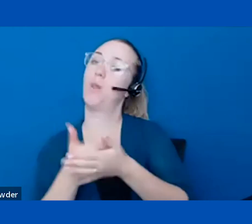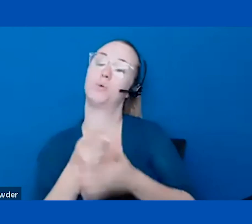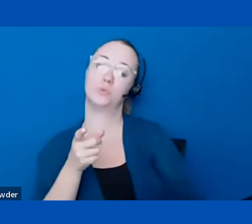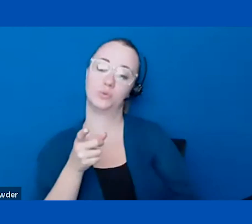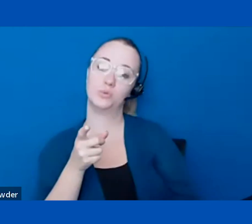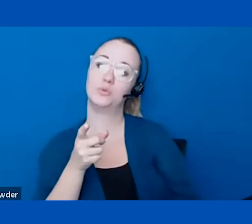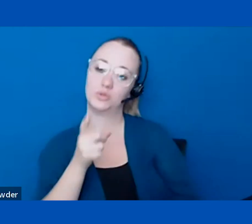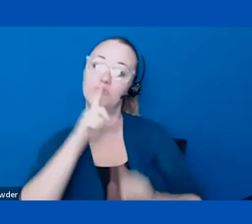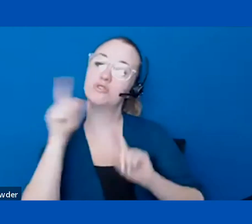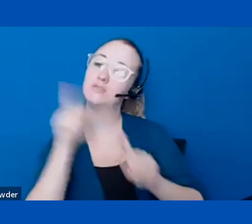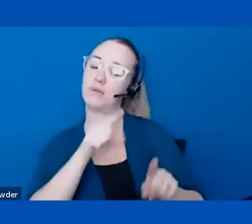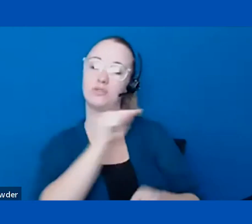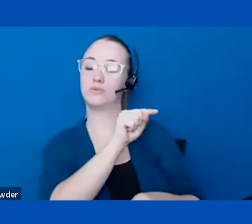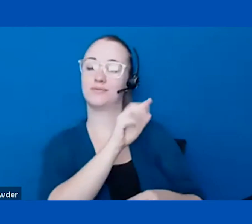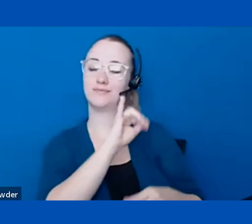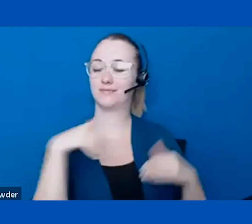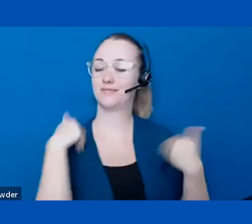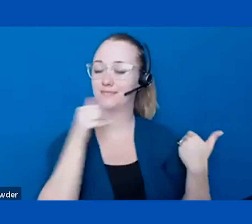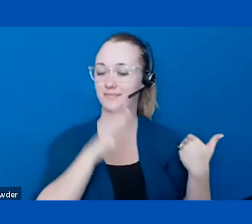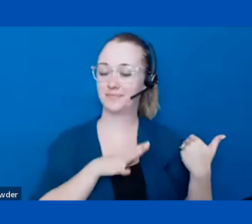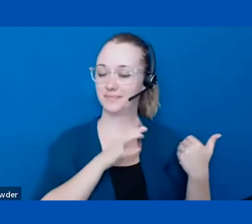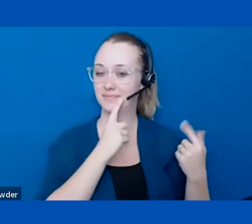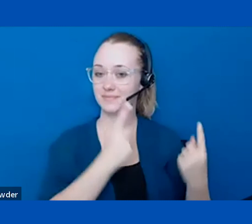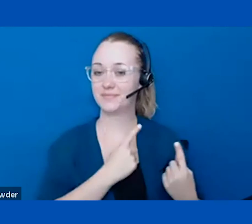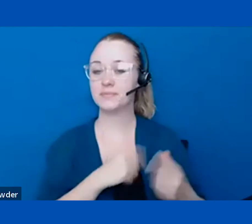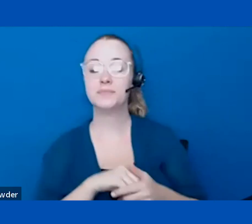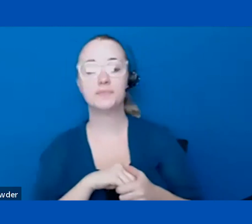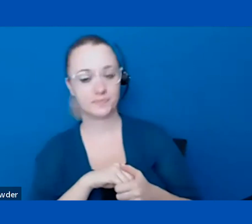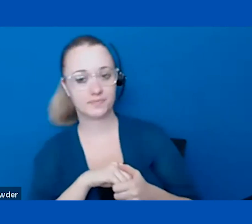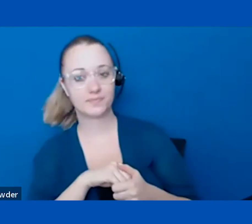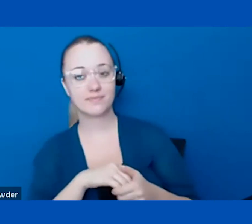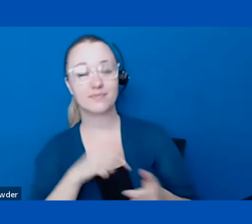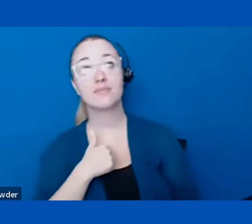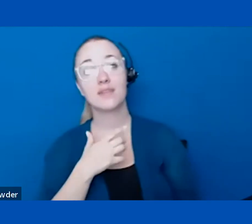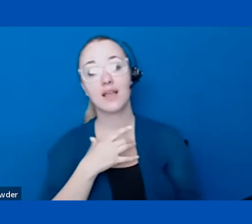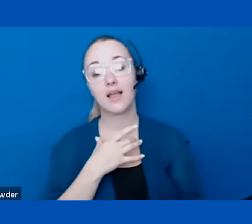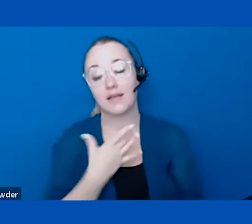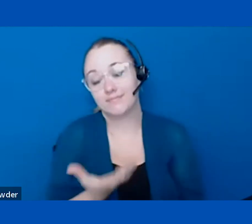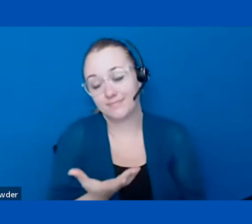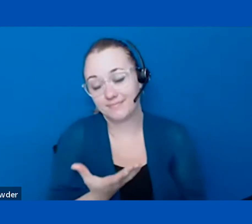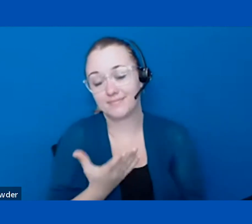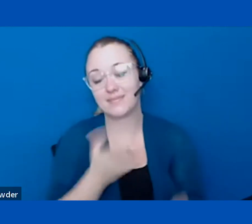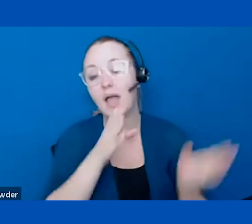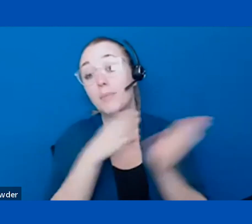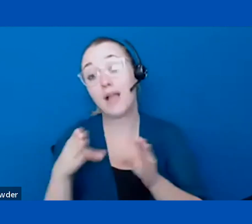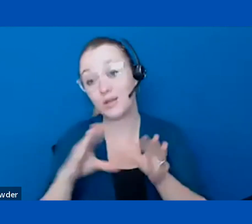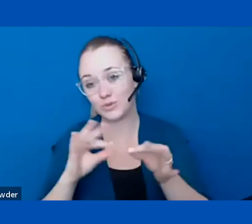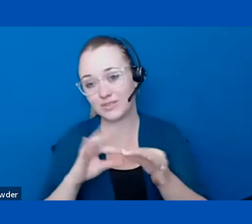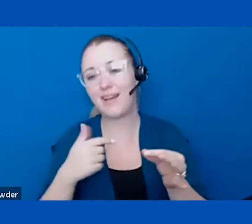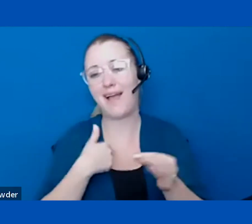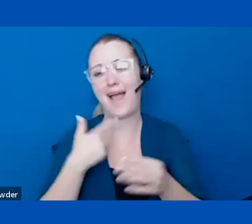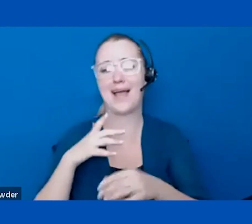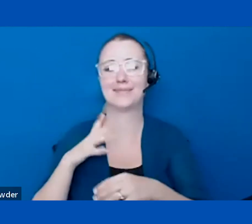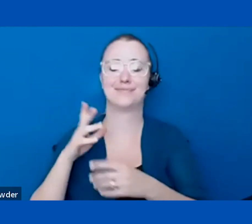young lady said because, I like to think of, I was gonna say, I've been around Manny before. He's a